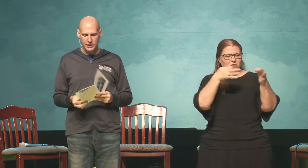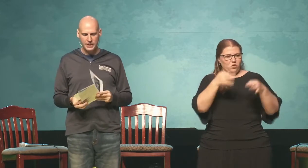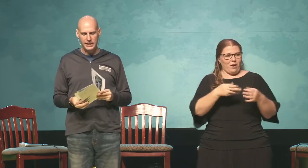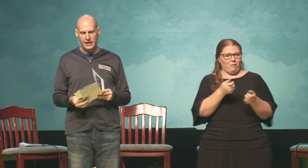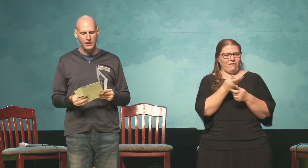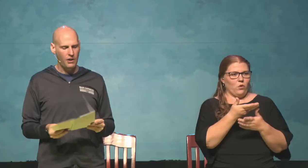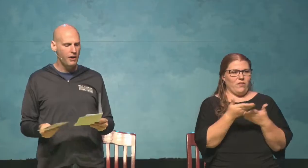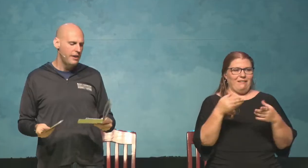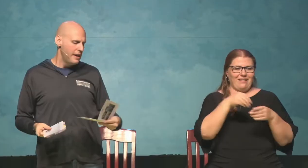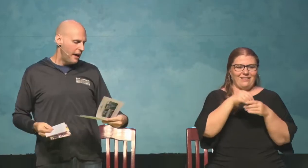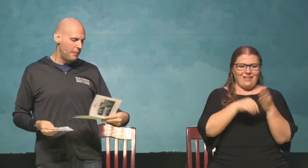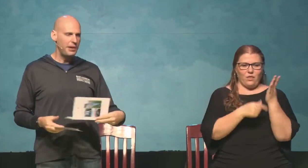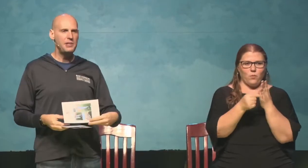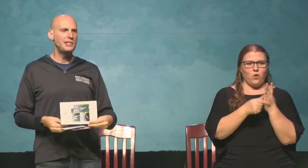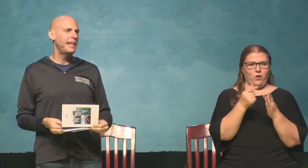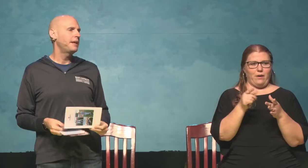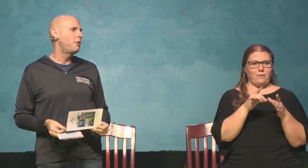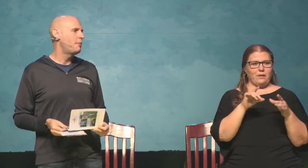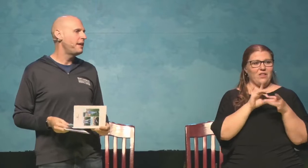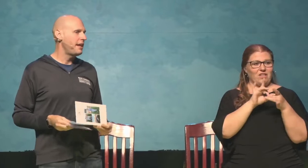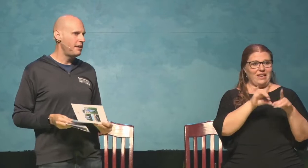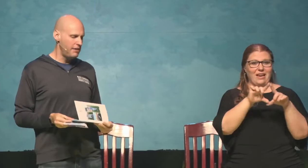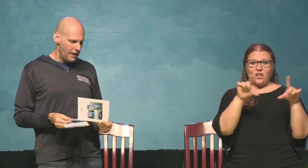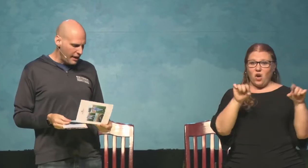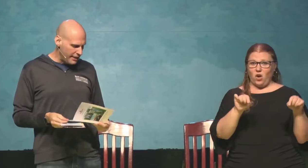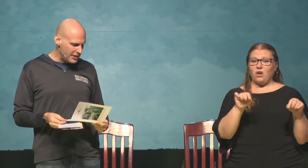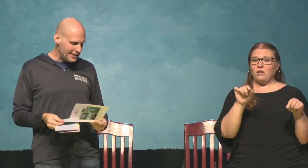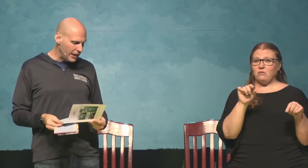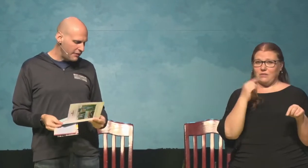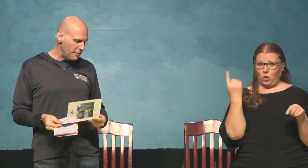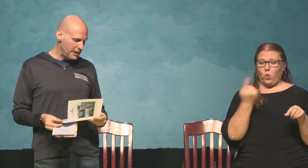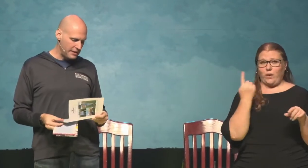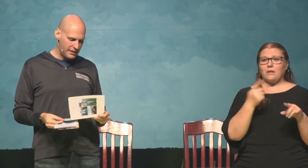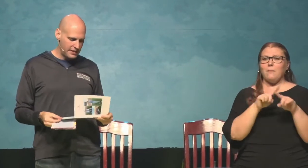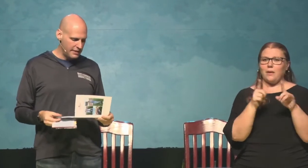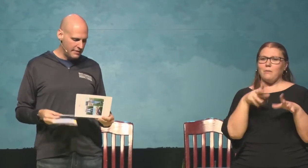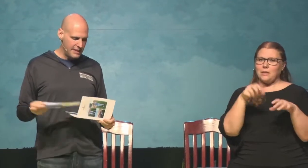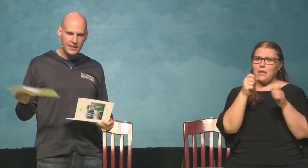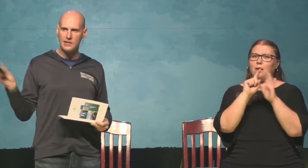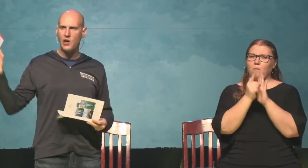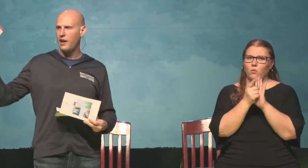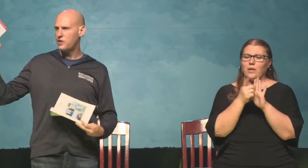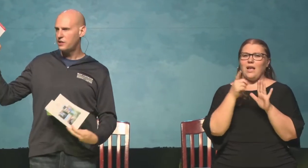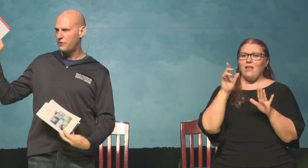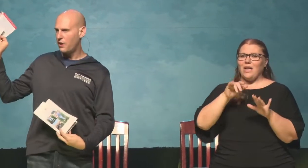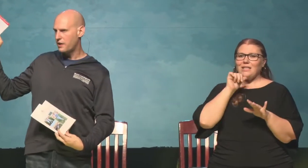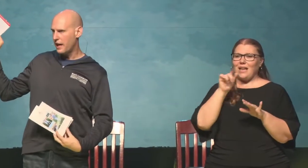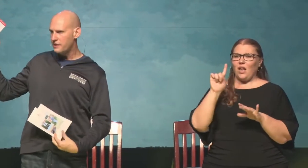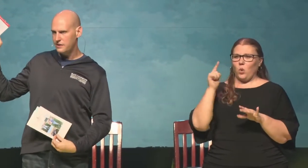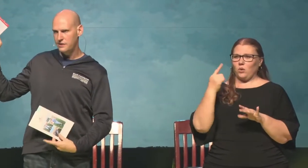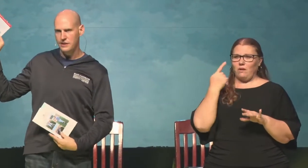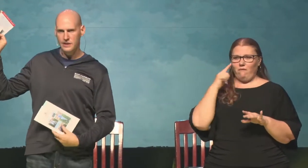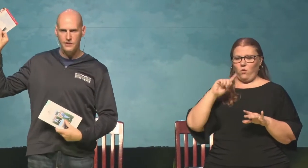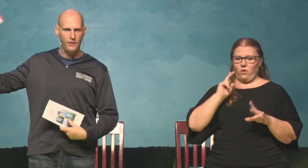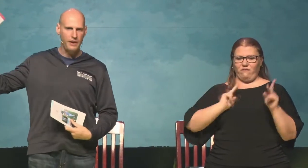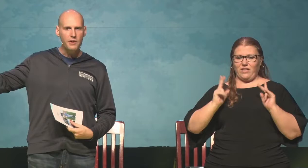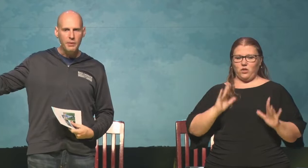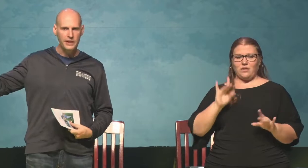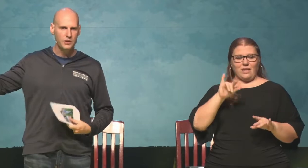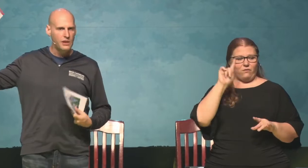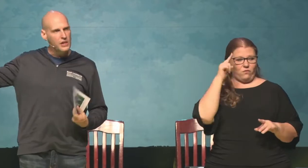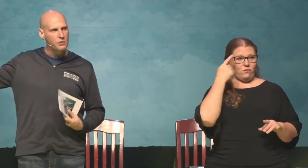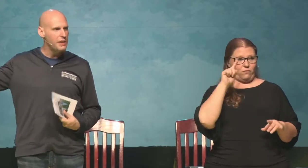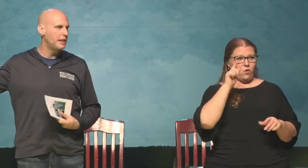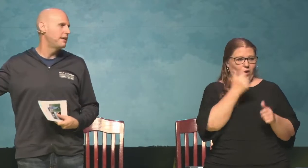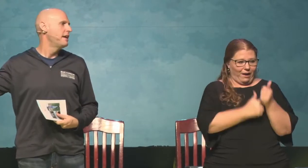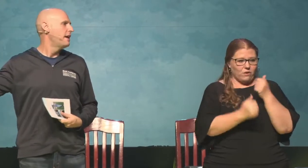As always, the Connect card. Let me just take a moment and just tell everybody, this is not just for our guests. This is for everybody.